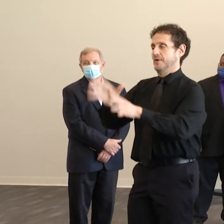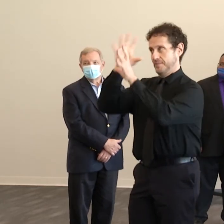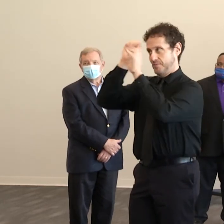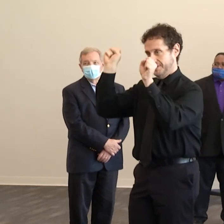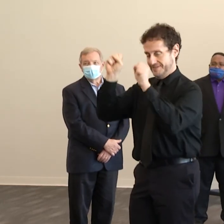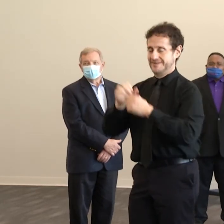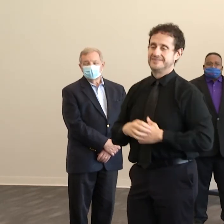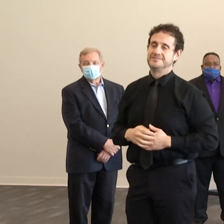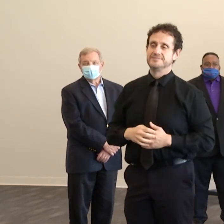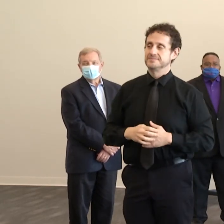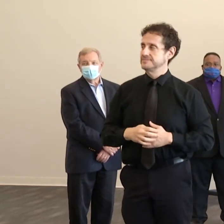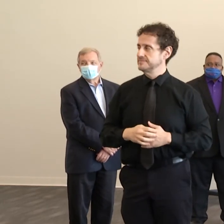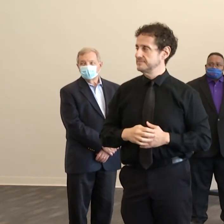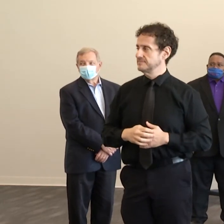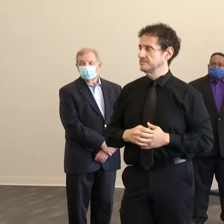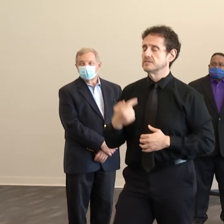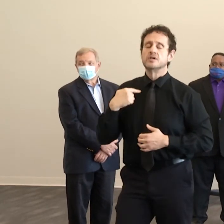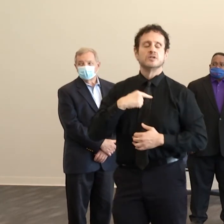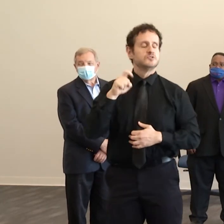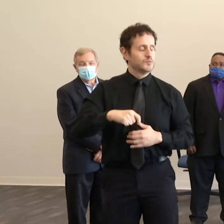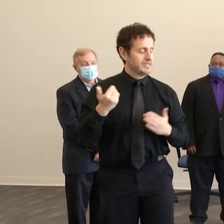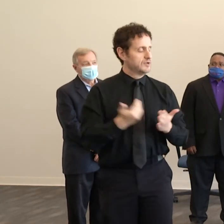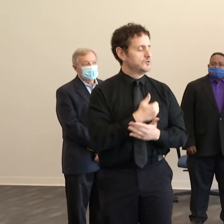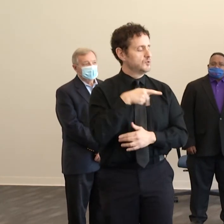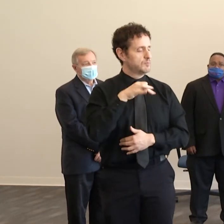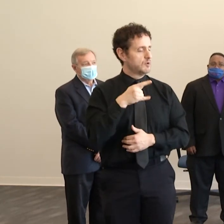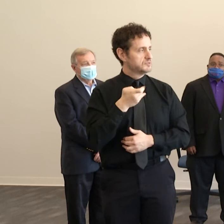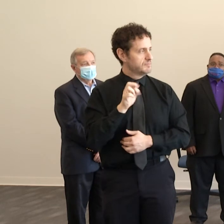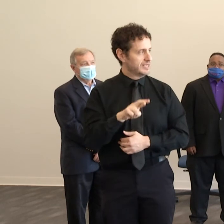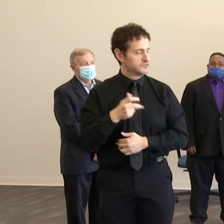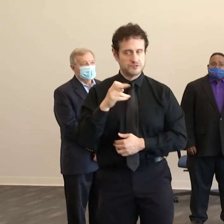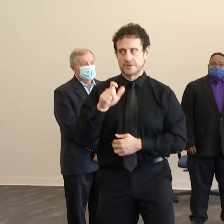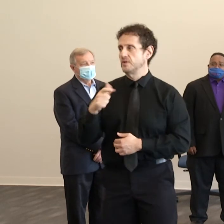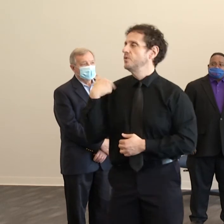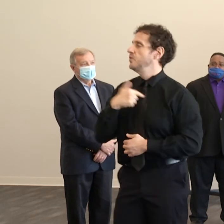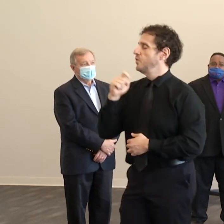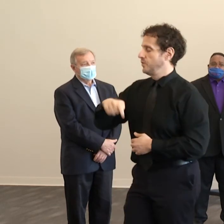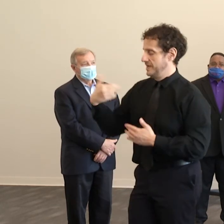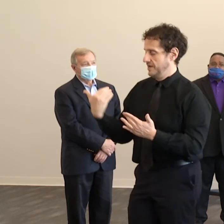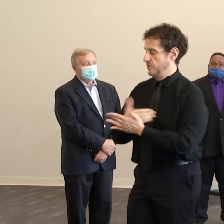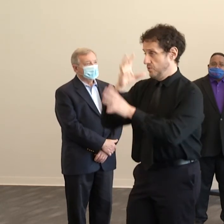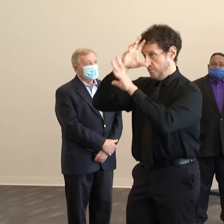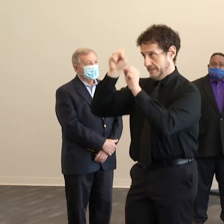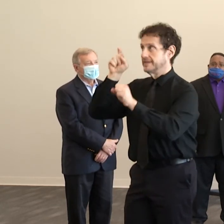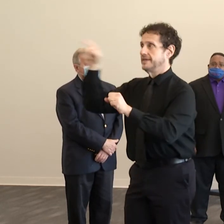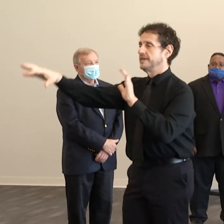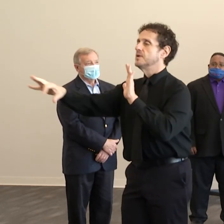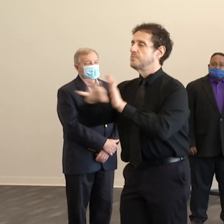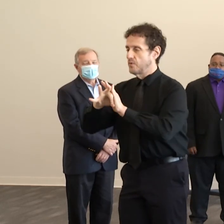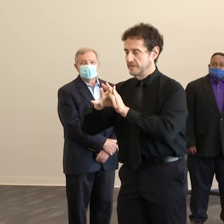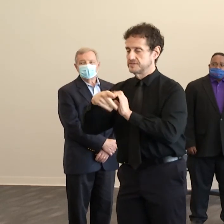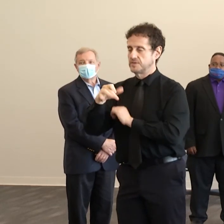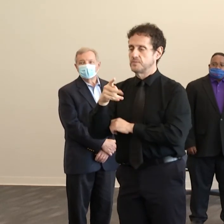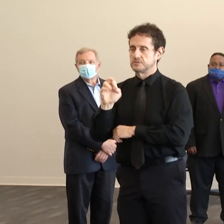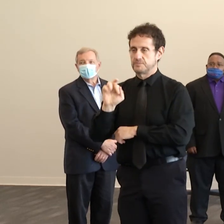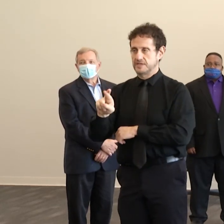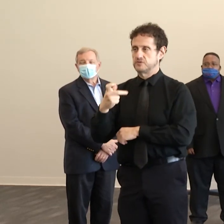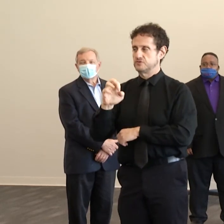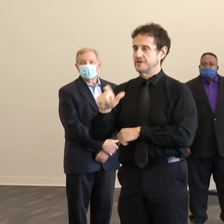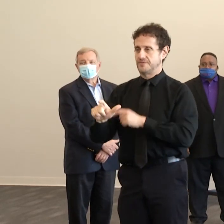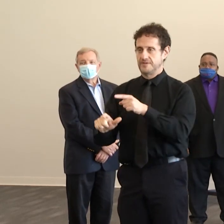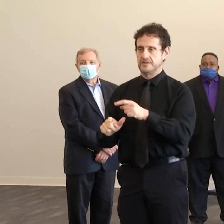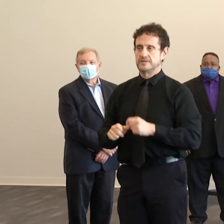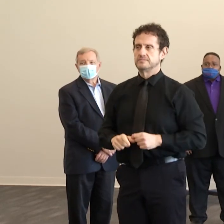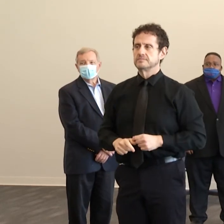All right, we have, We need a new Postmaster General. We need a new president. The president appoints the Postmaster General. Go ahead. all right, we